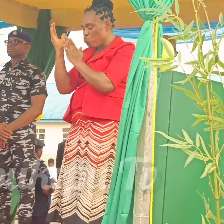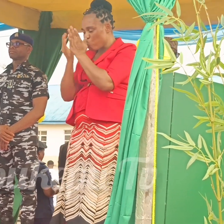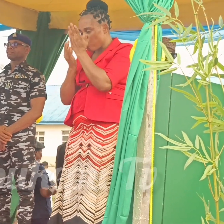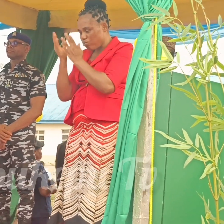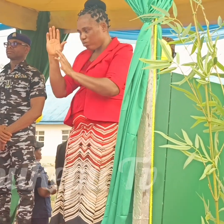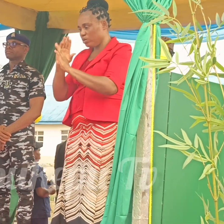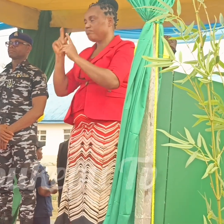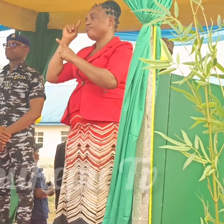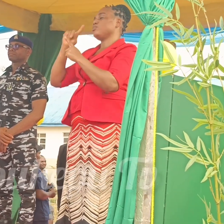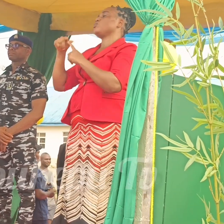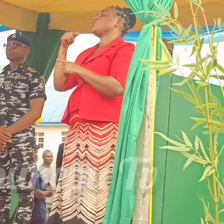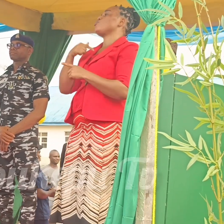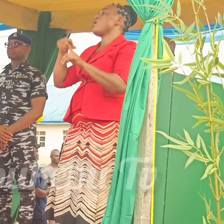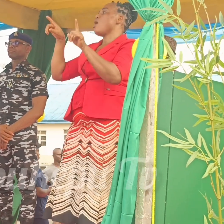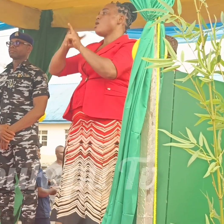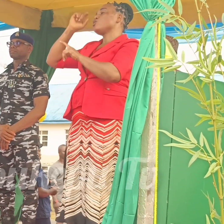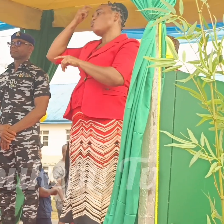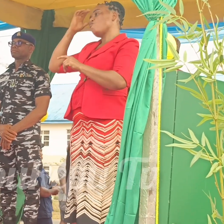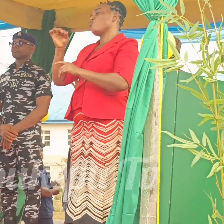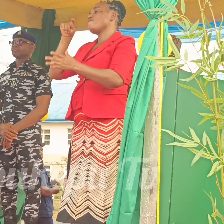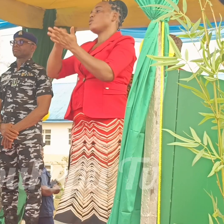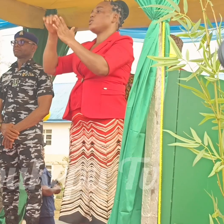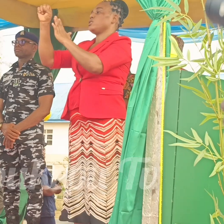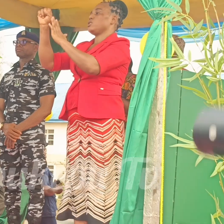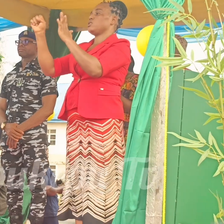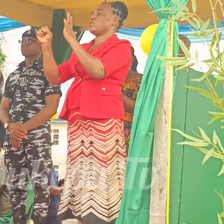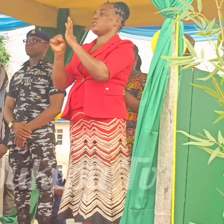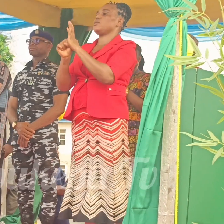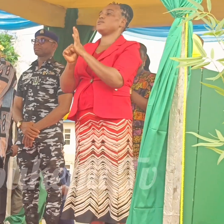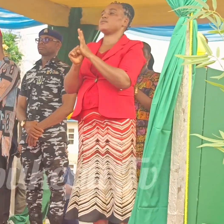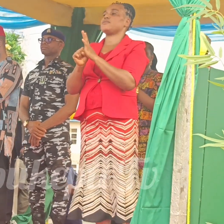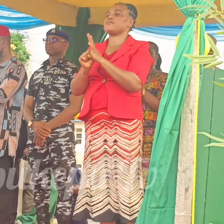to me as the governor of this state.